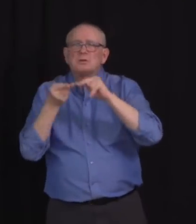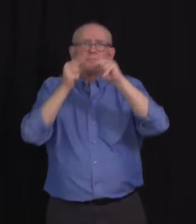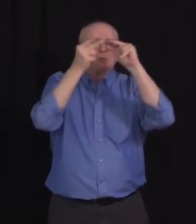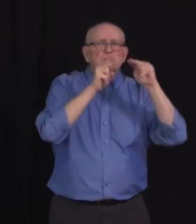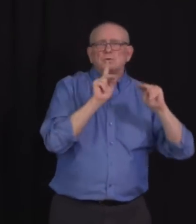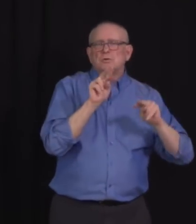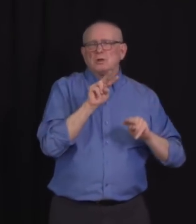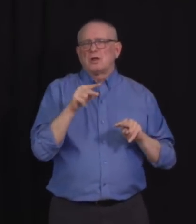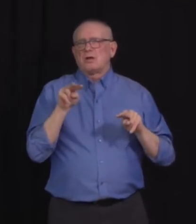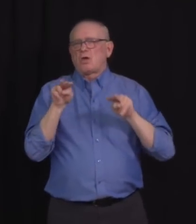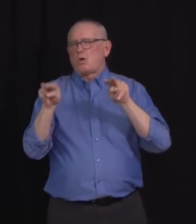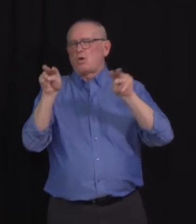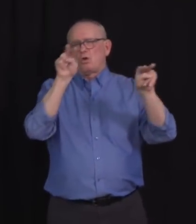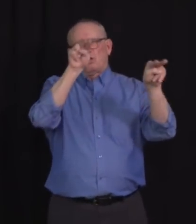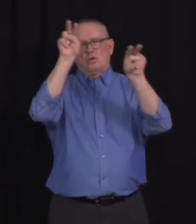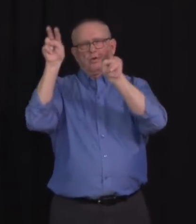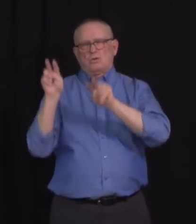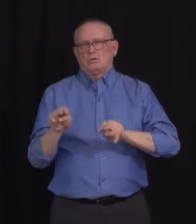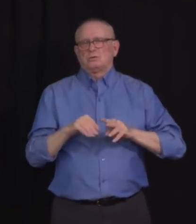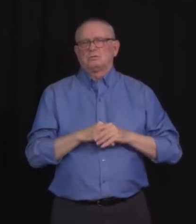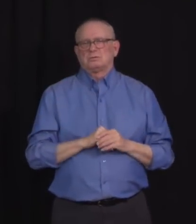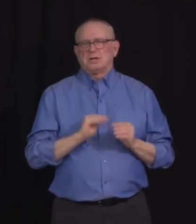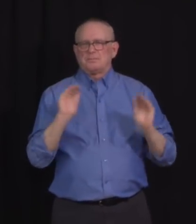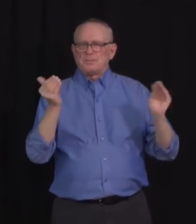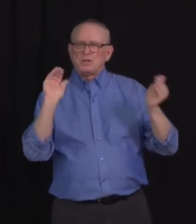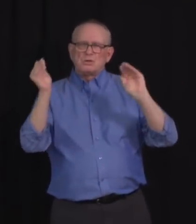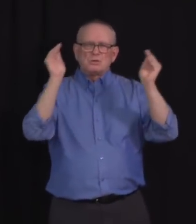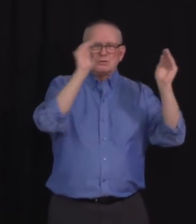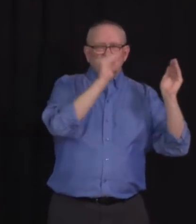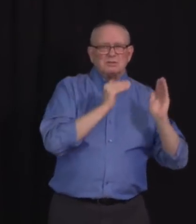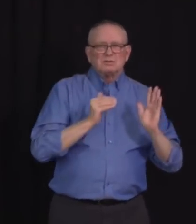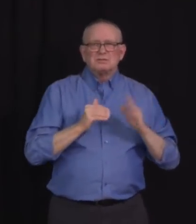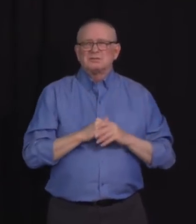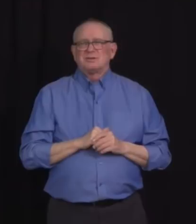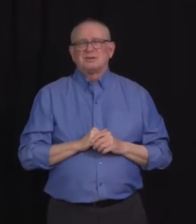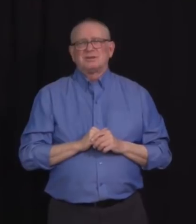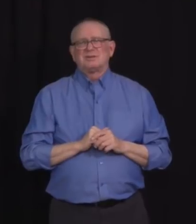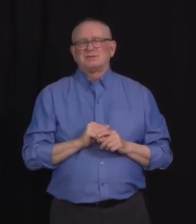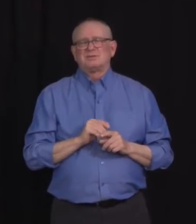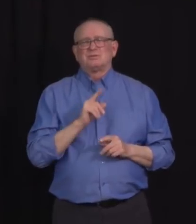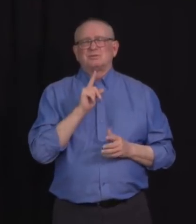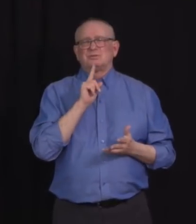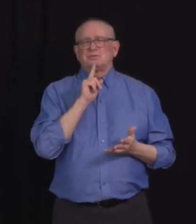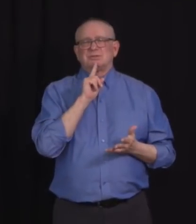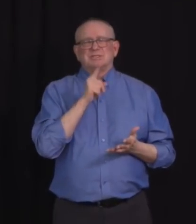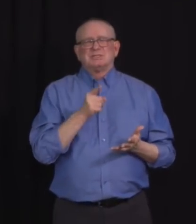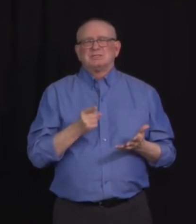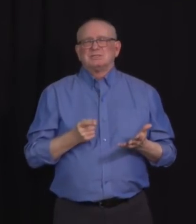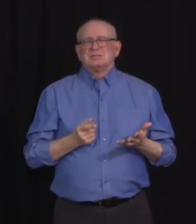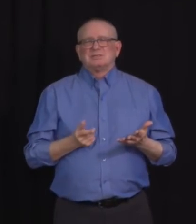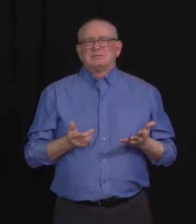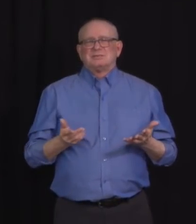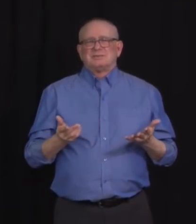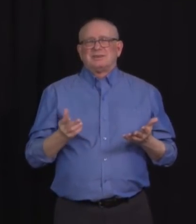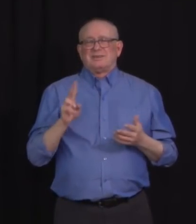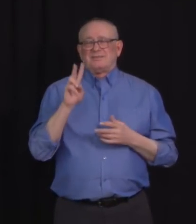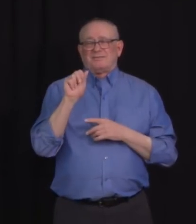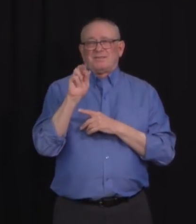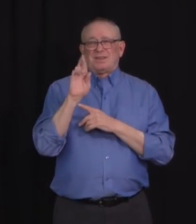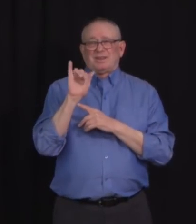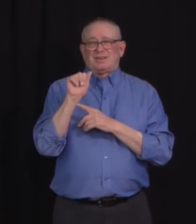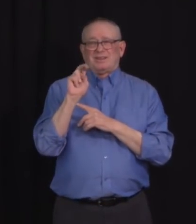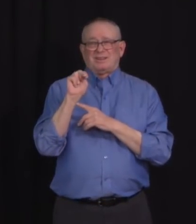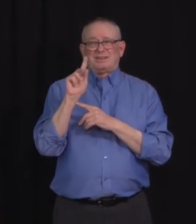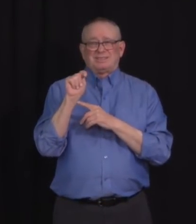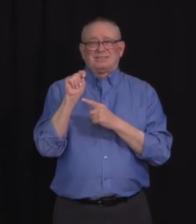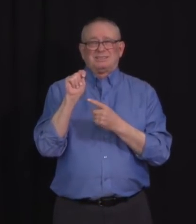places. And ultimately, again, the importance of variant cases becoming that dominant strain is really just about the